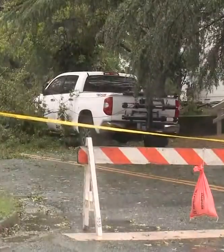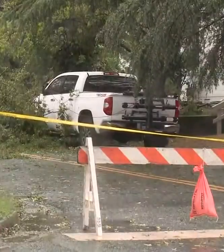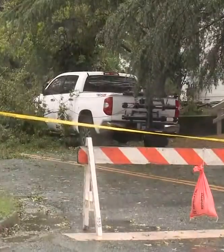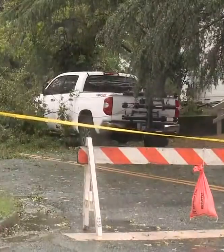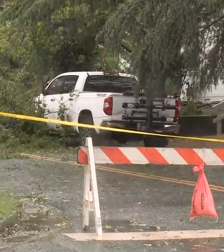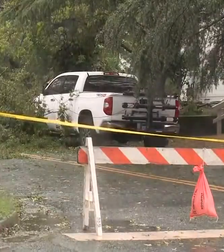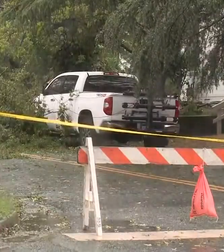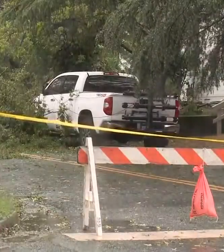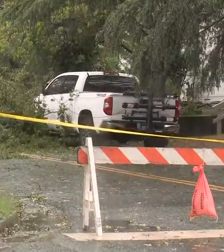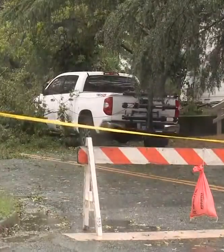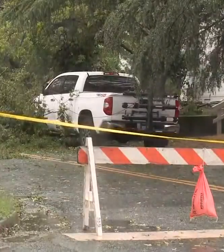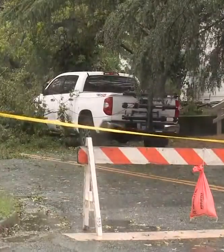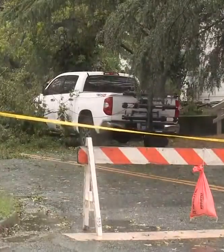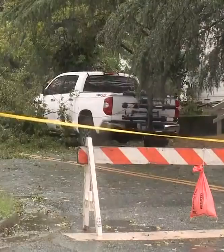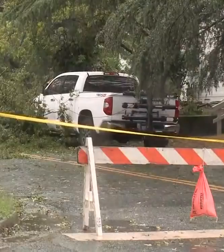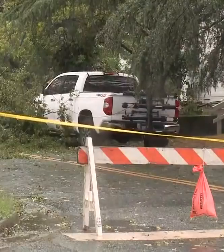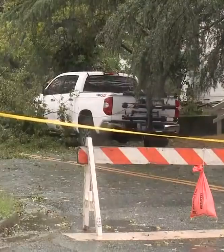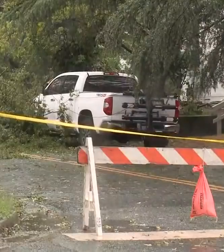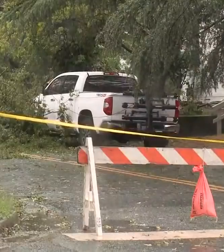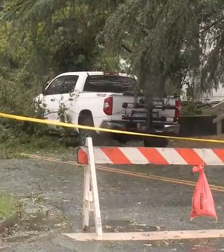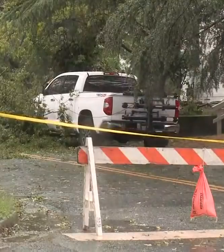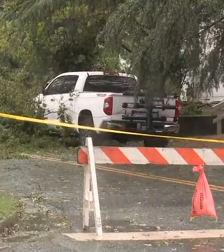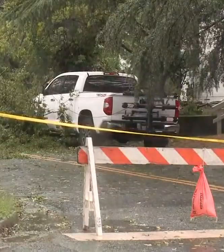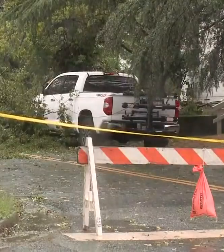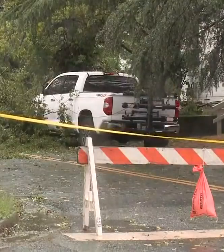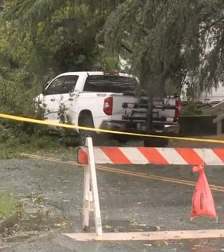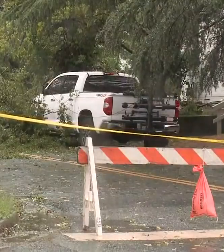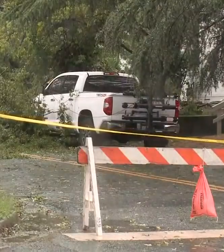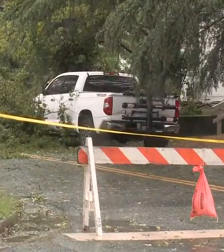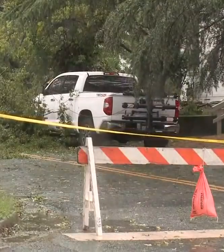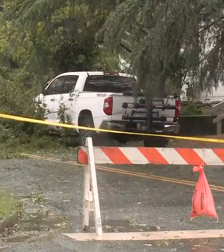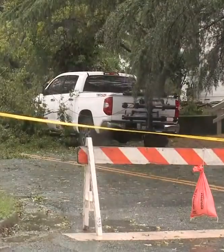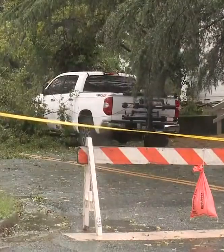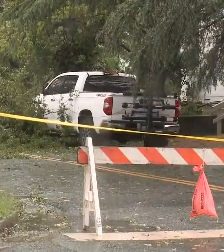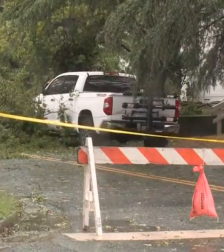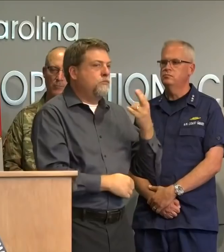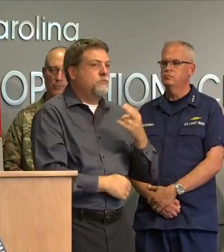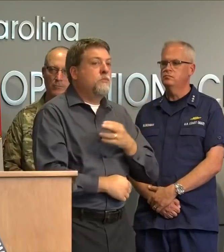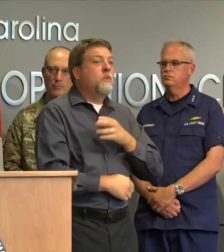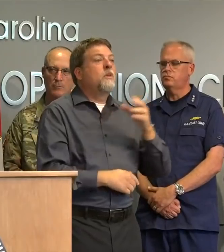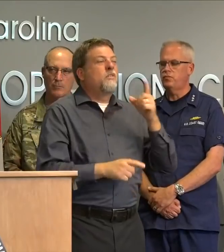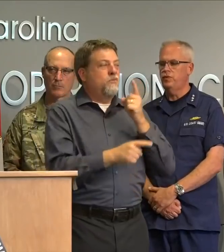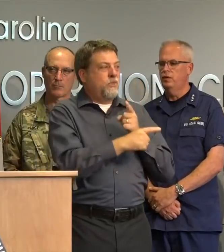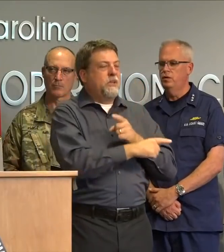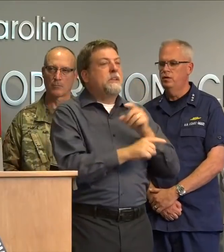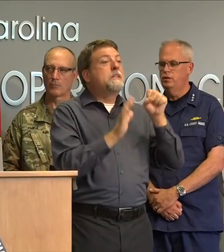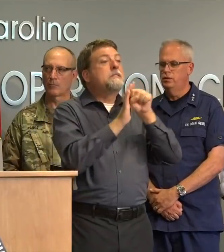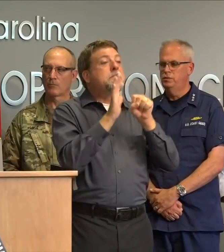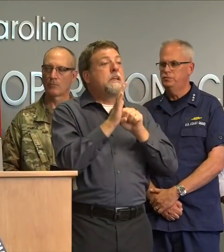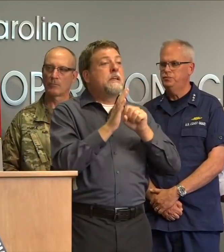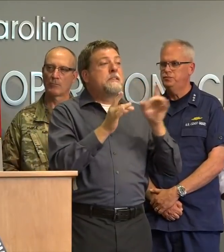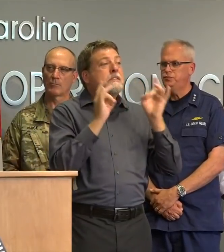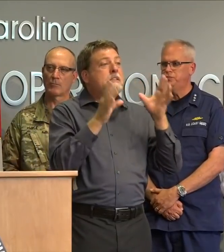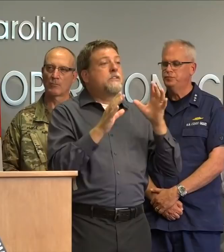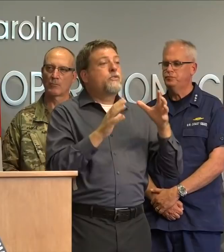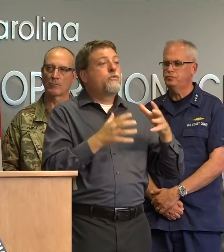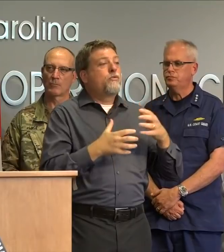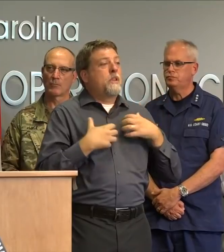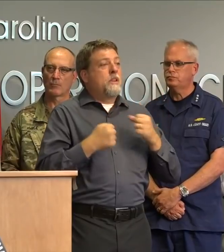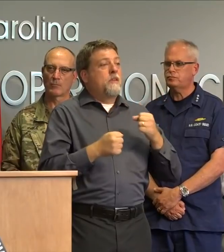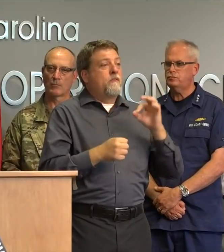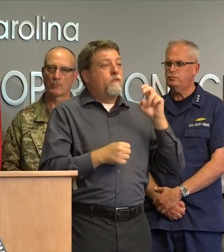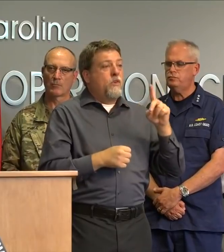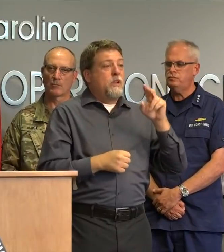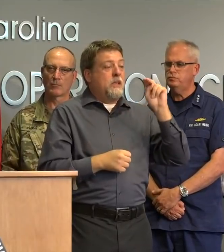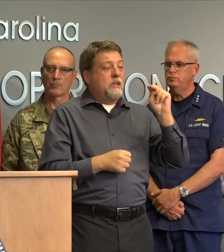thank you governor thank you josh and the state disaster release fund is at governor.nc